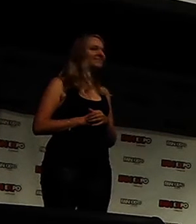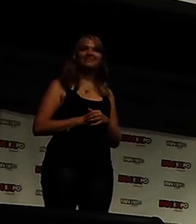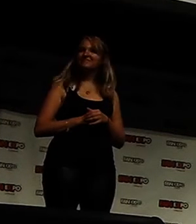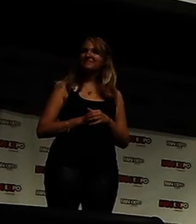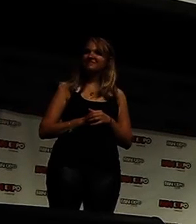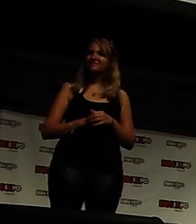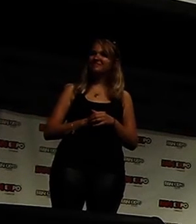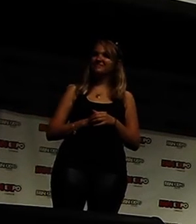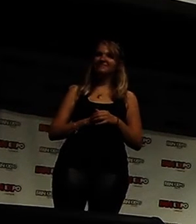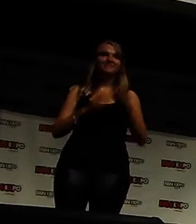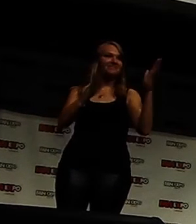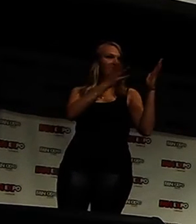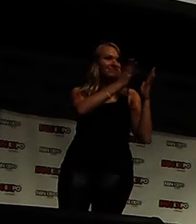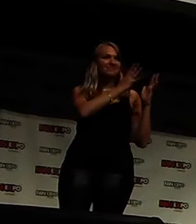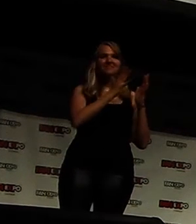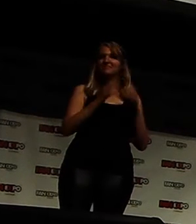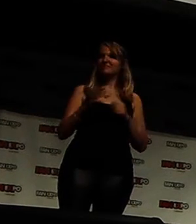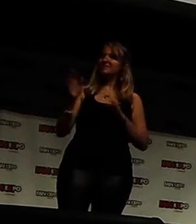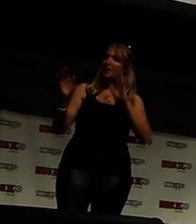Hello.